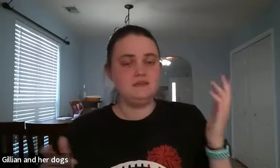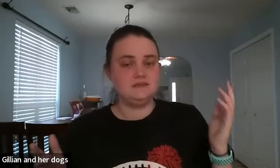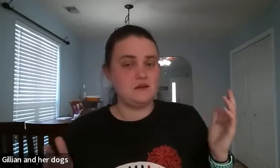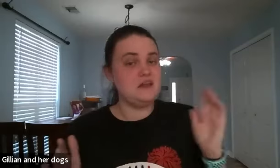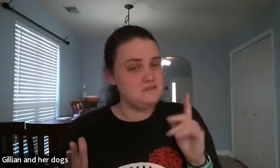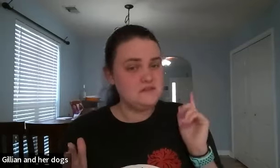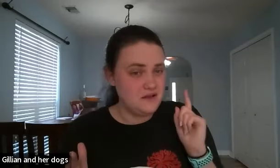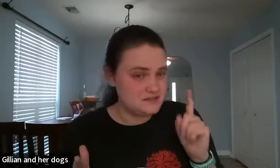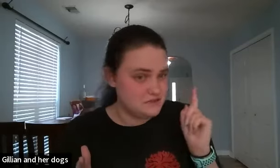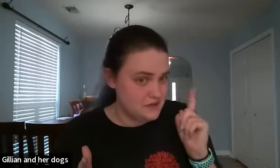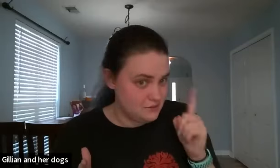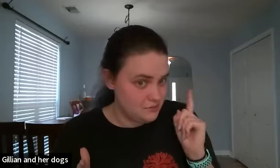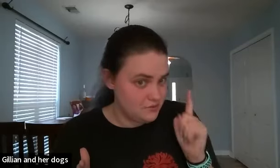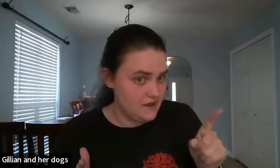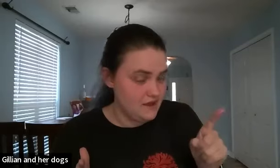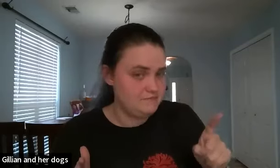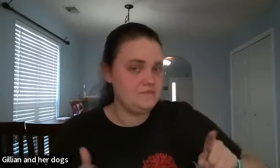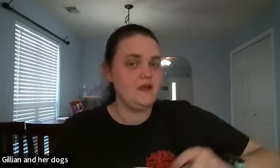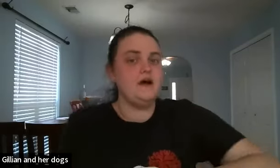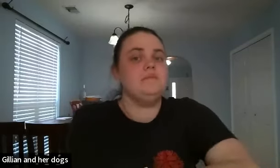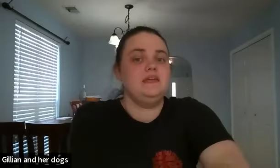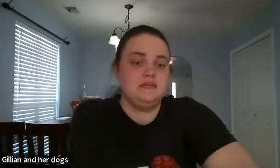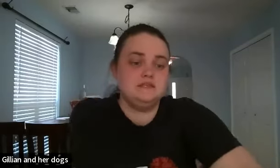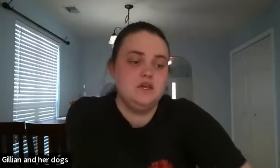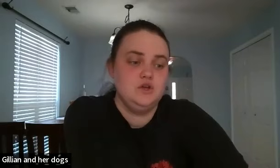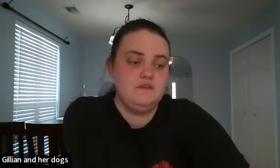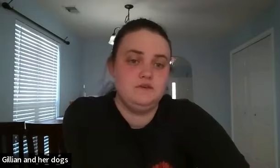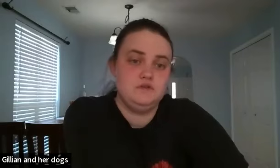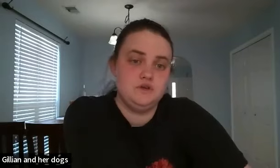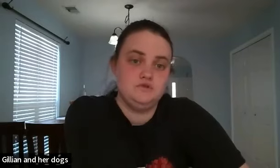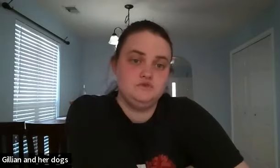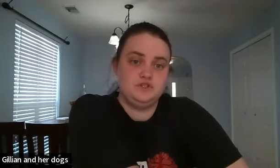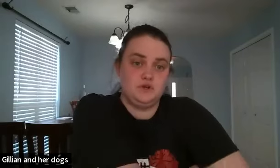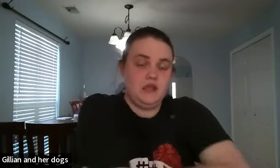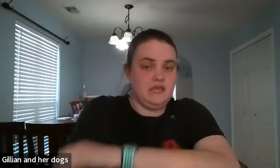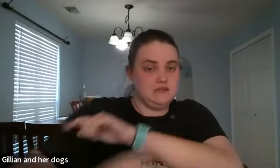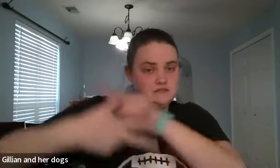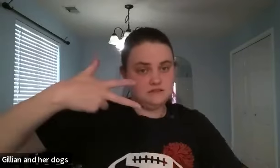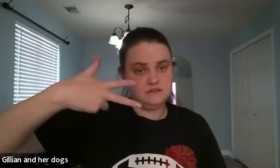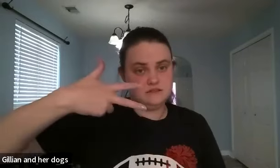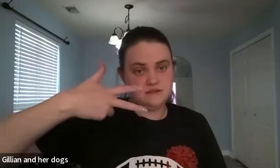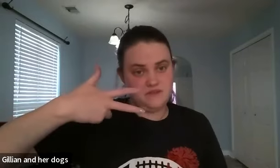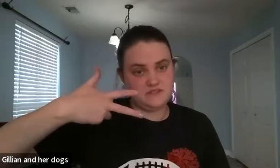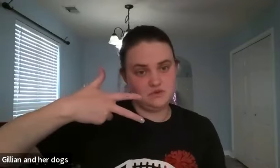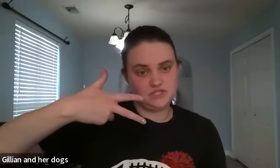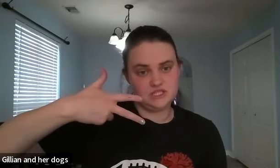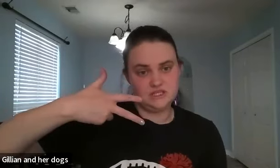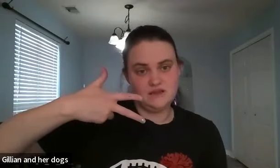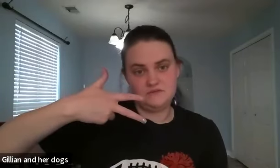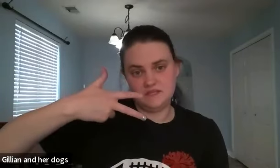So another thing that also can help with that is if you use your hand to make this motion, this